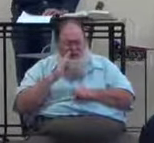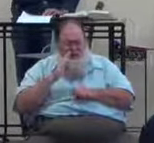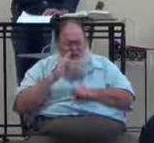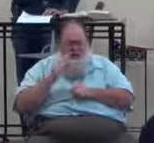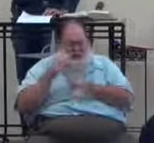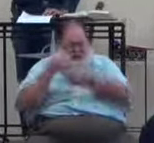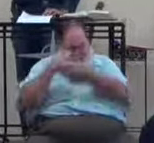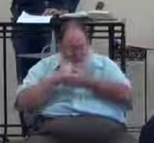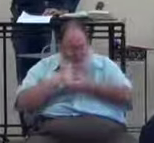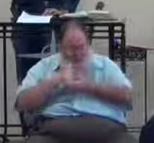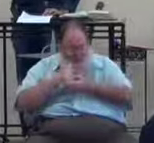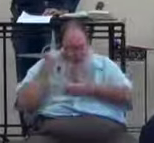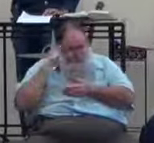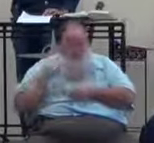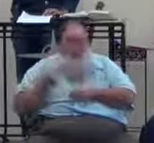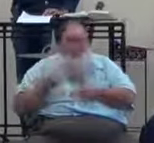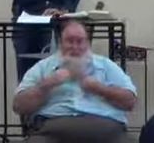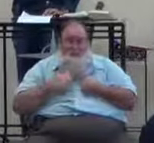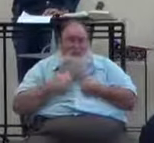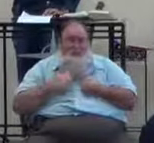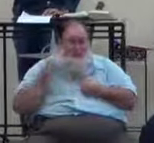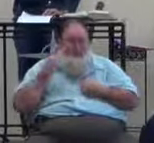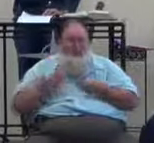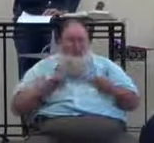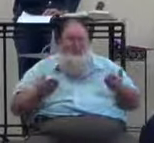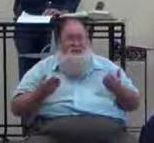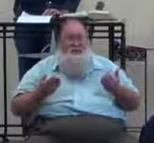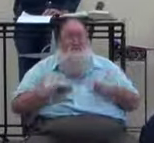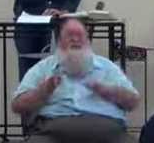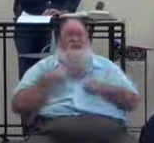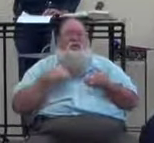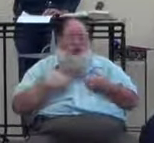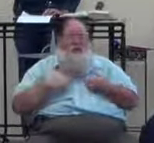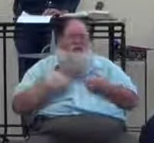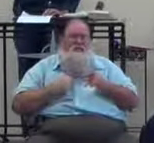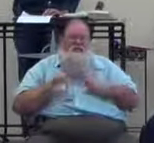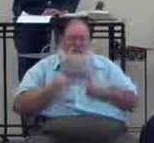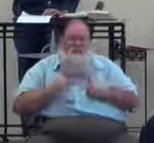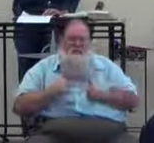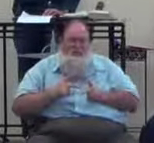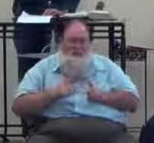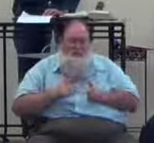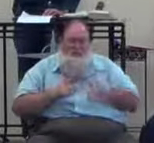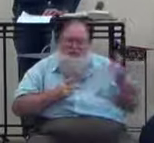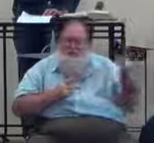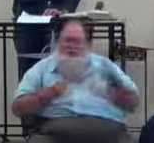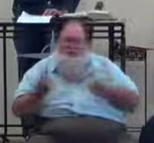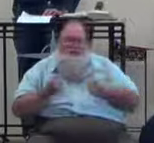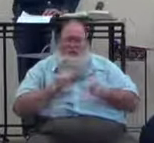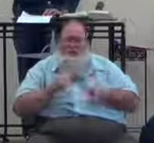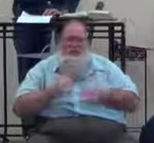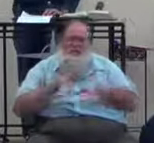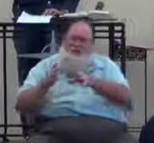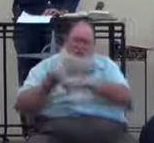things. But we've had people come in here that weren't accepted by others.